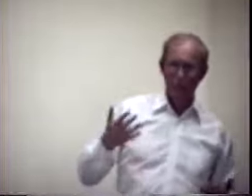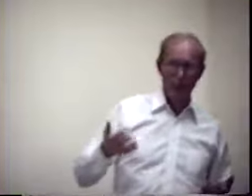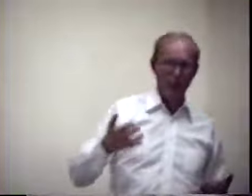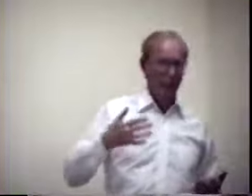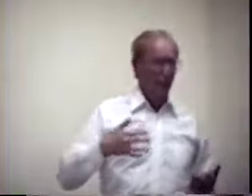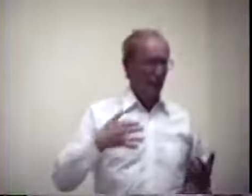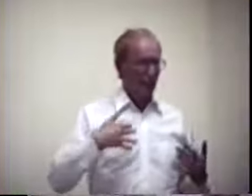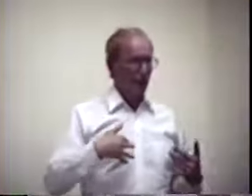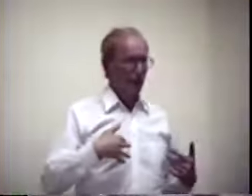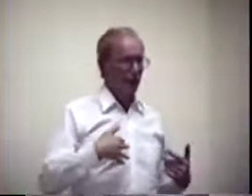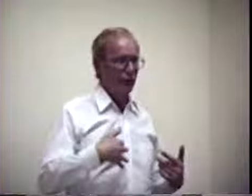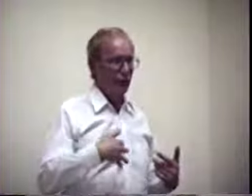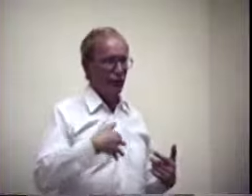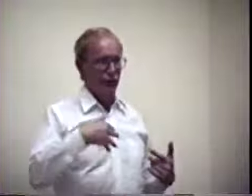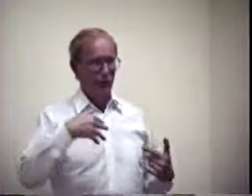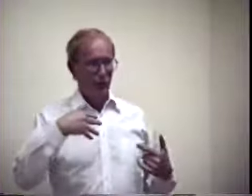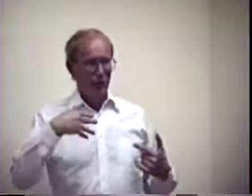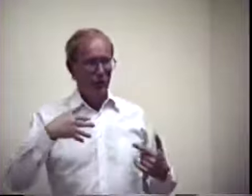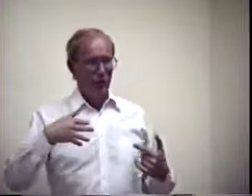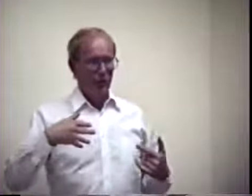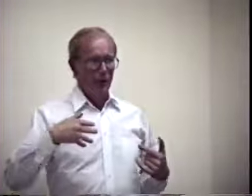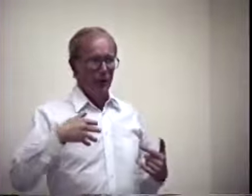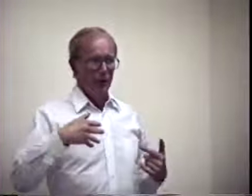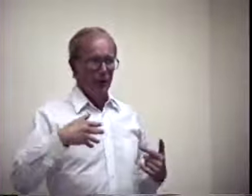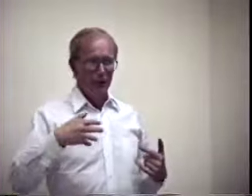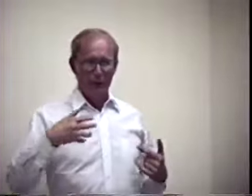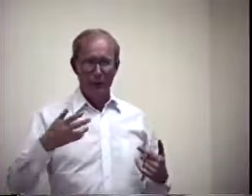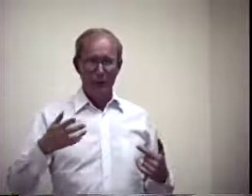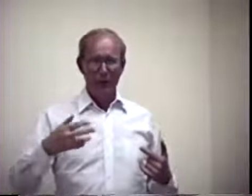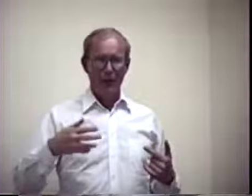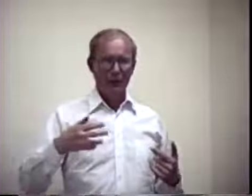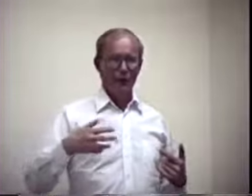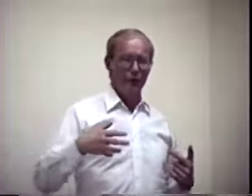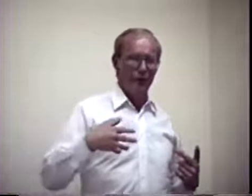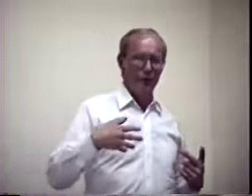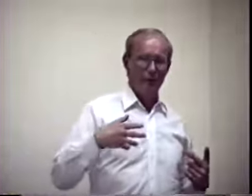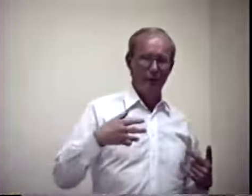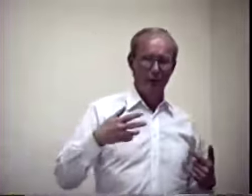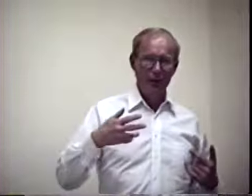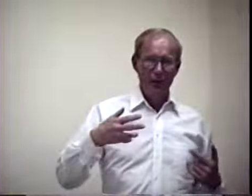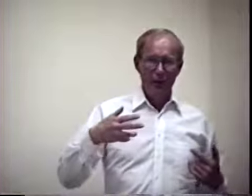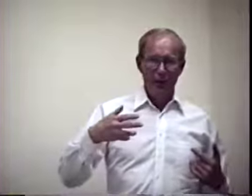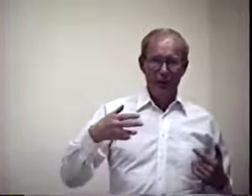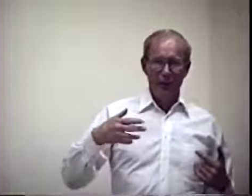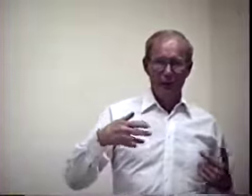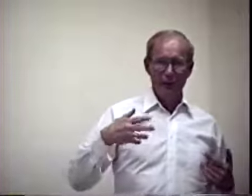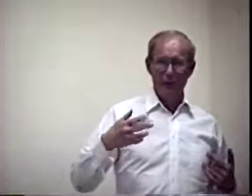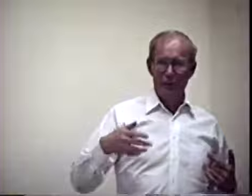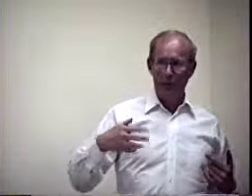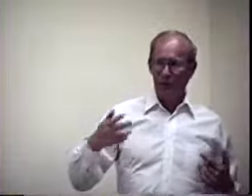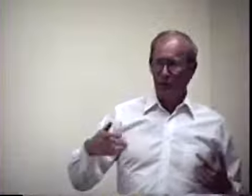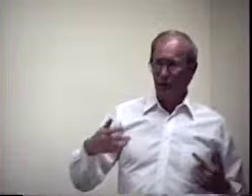words, and we were to learn the signs, and we would sign back and forth, kind of a repetition